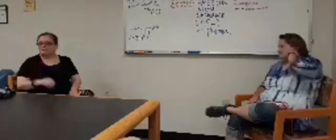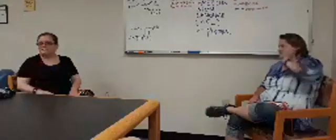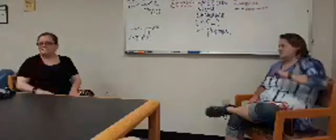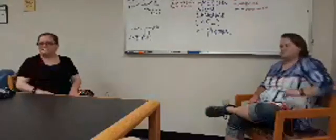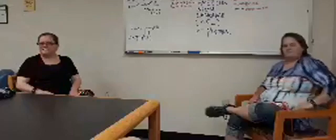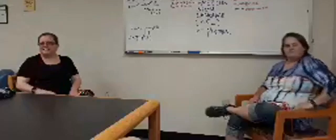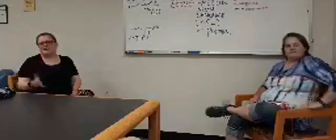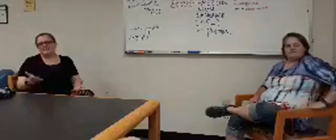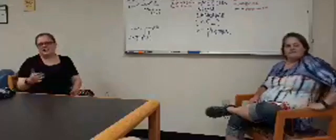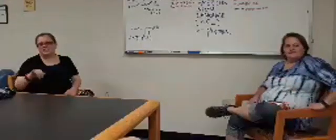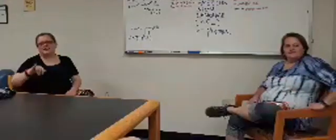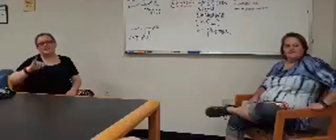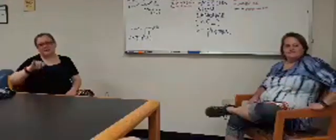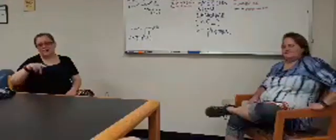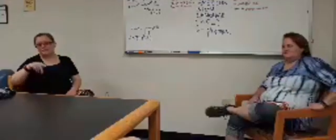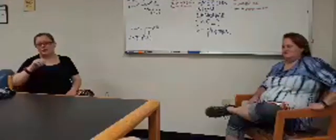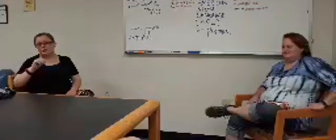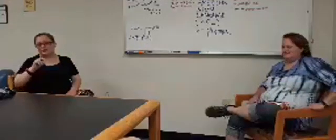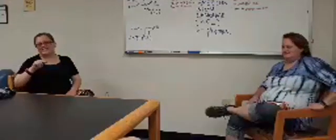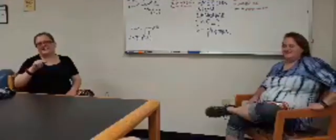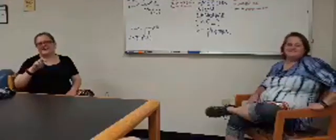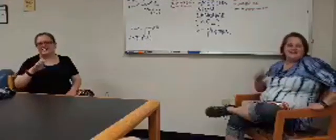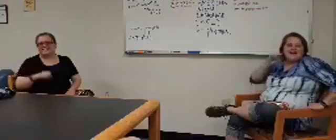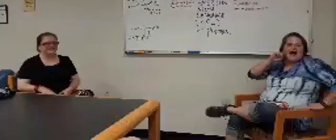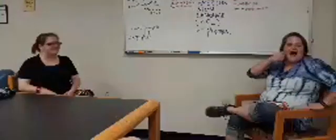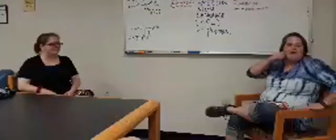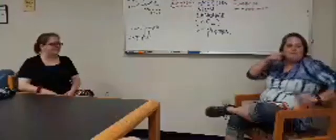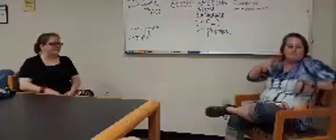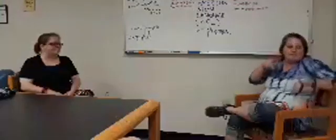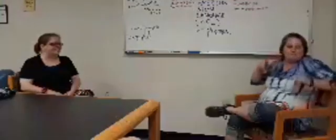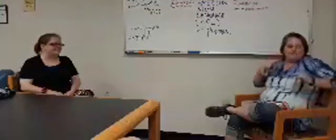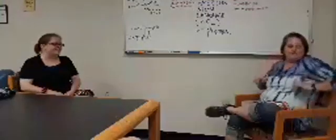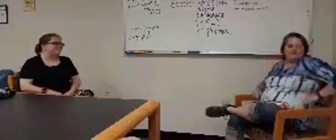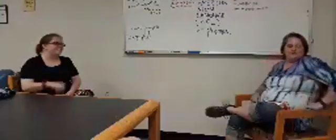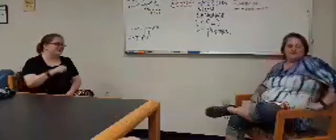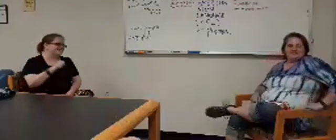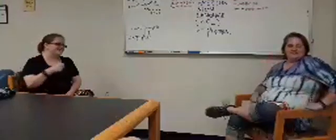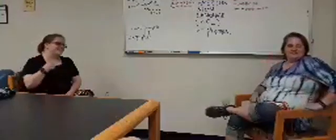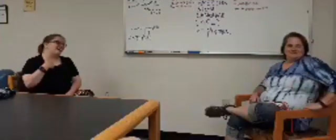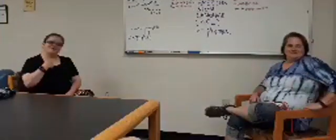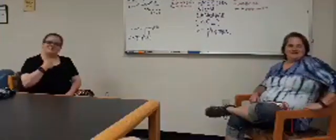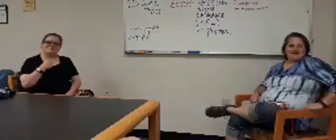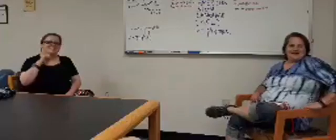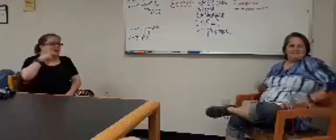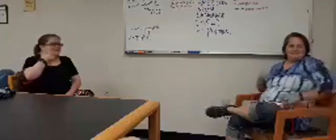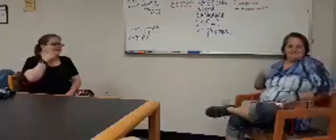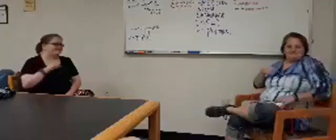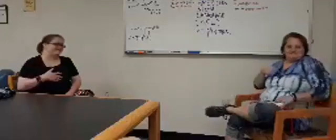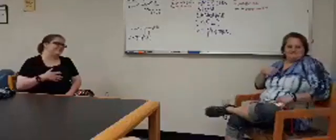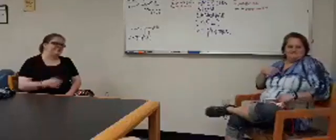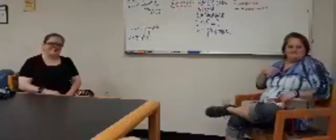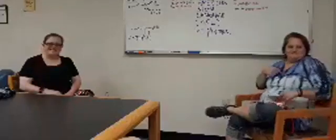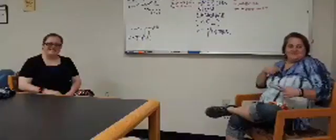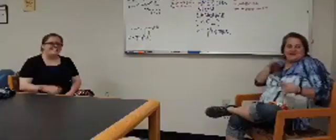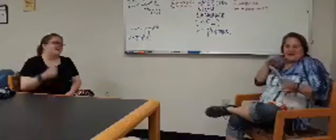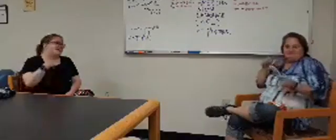guys. So sorry. It's iPhone. You're the Apple people. No, I'm not. I'm Android. I'm